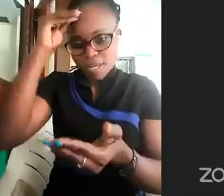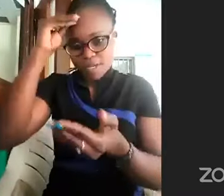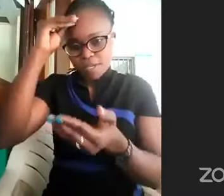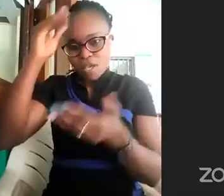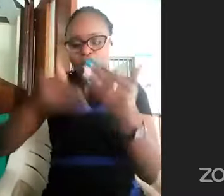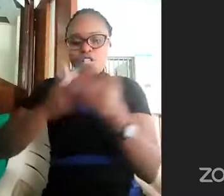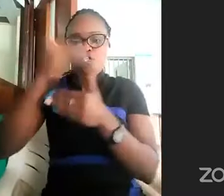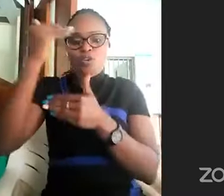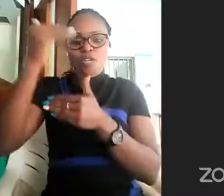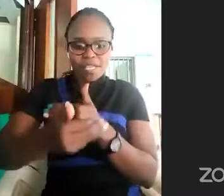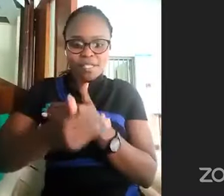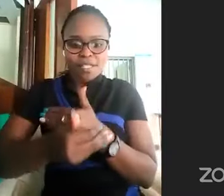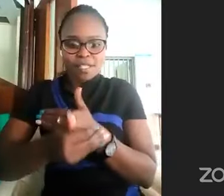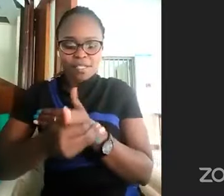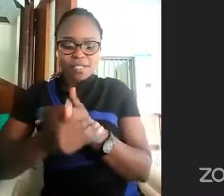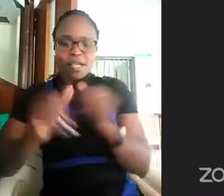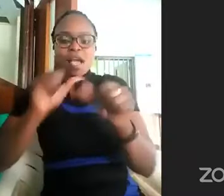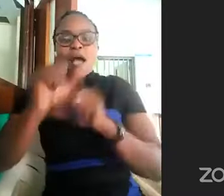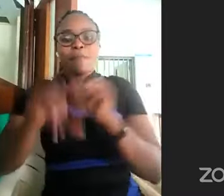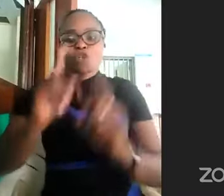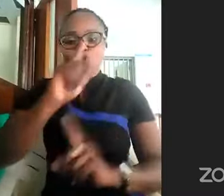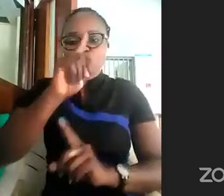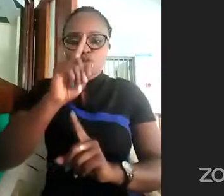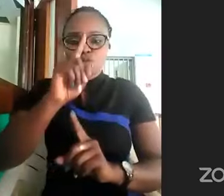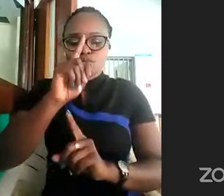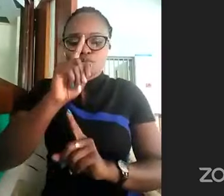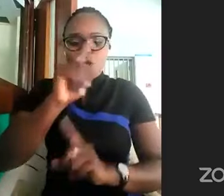which is a question and answer session. But first of all,